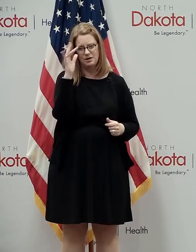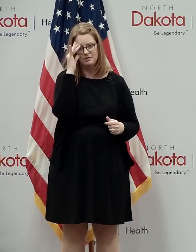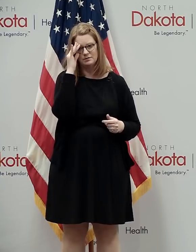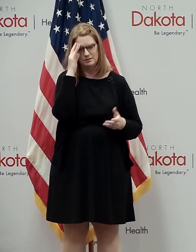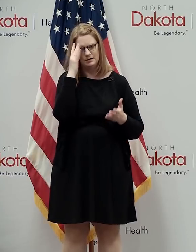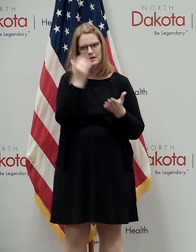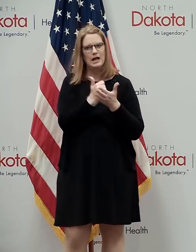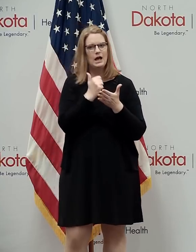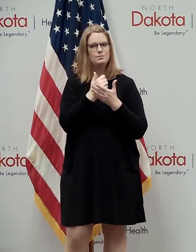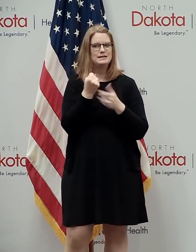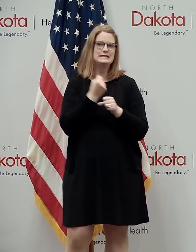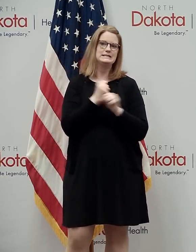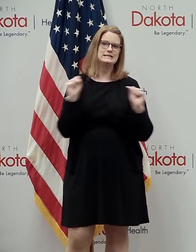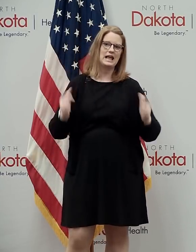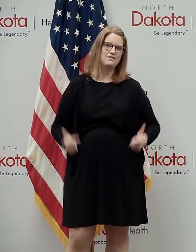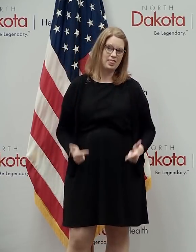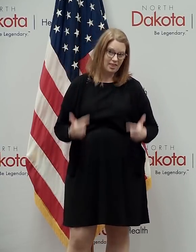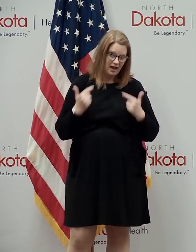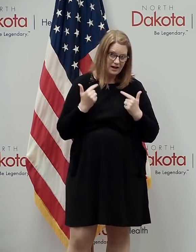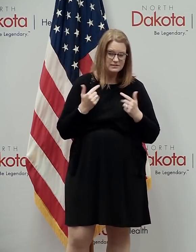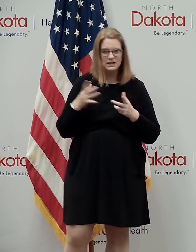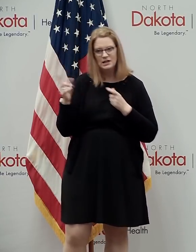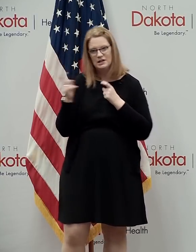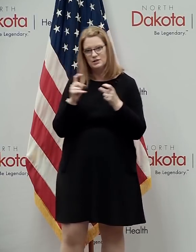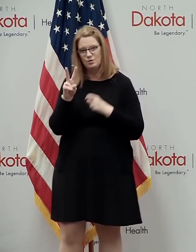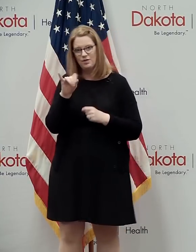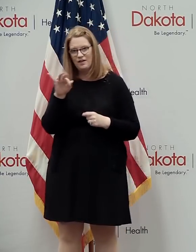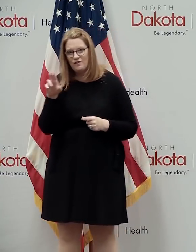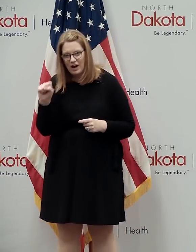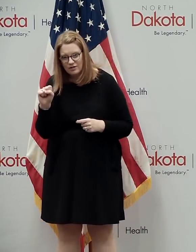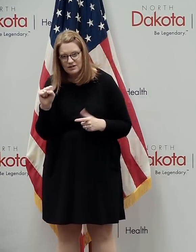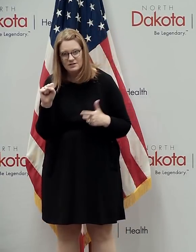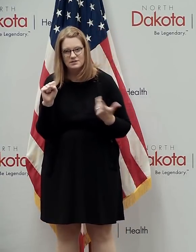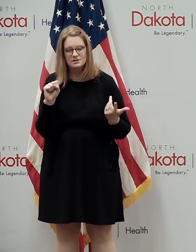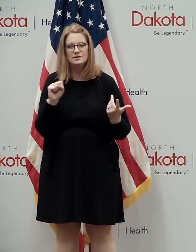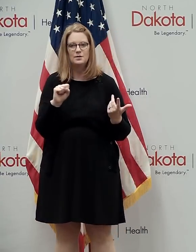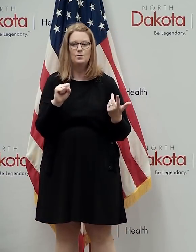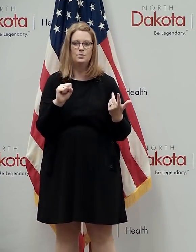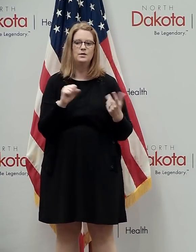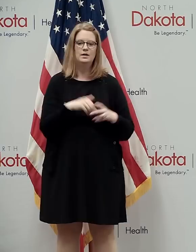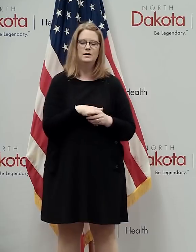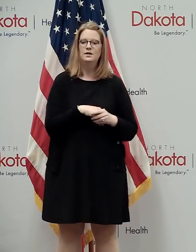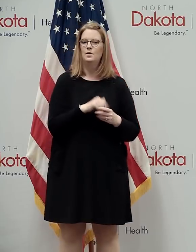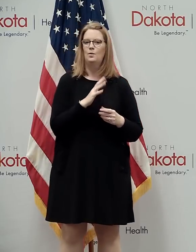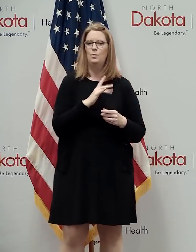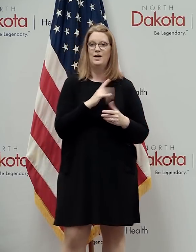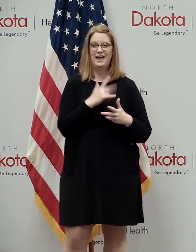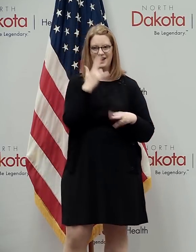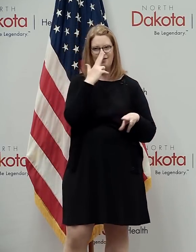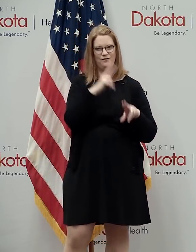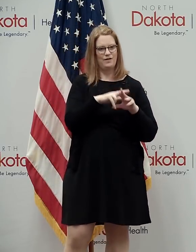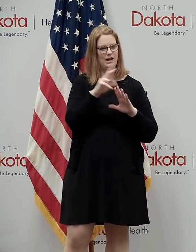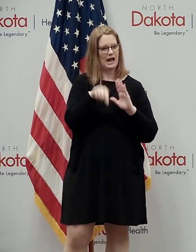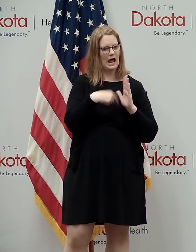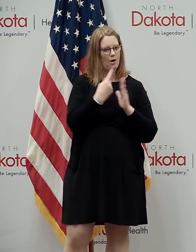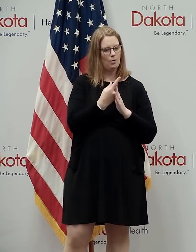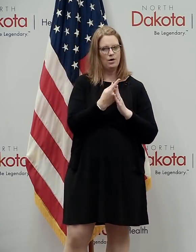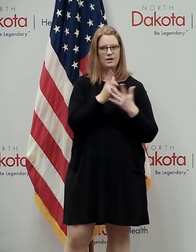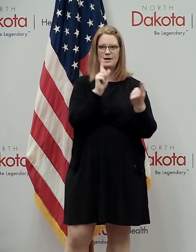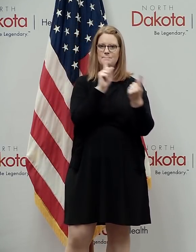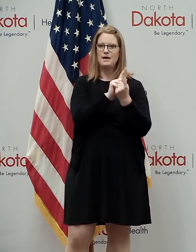lives, control the virus, and also save livelihoods. I had a fun hour today, had an opportunity to